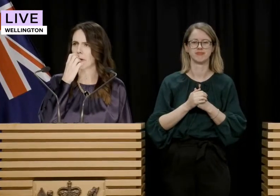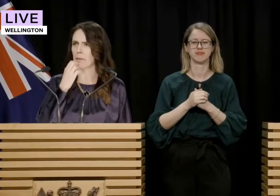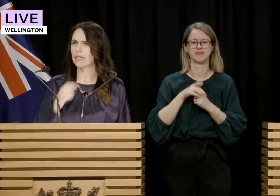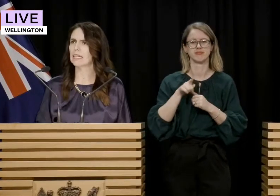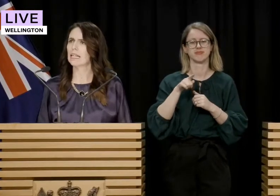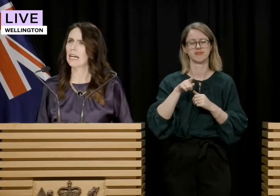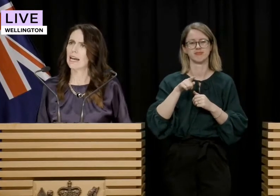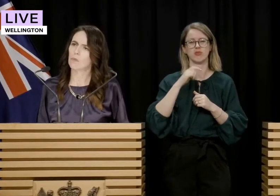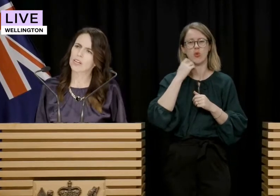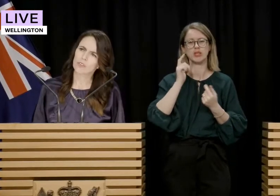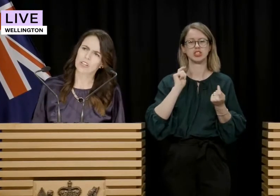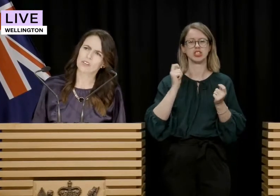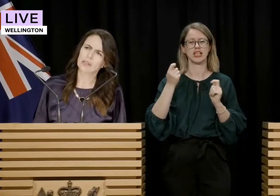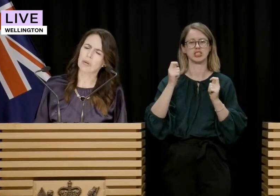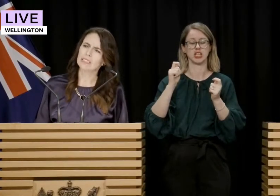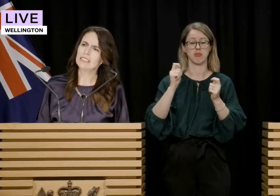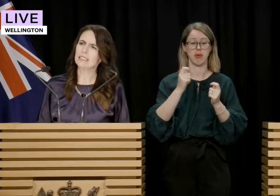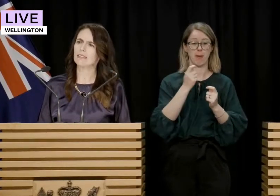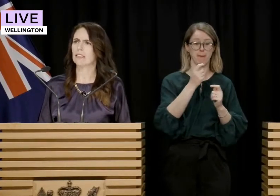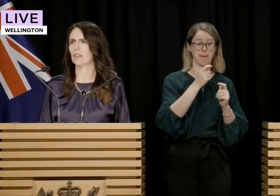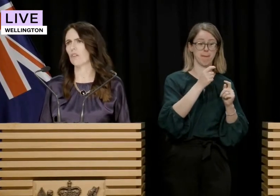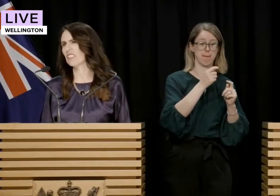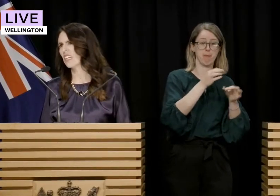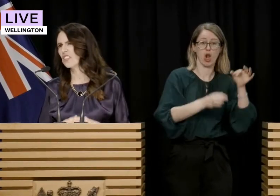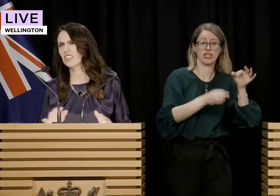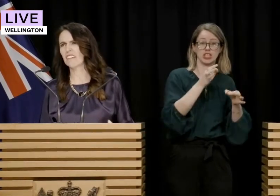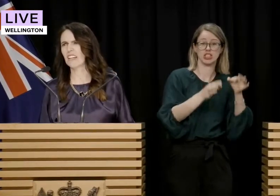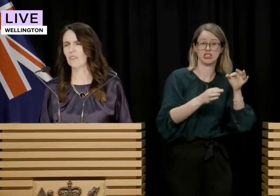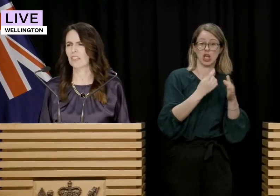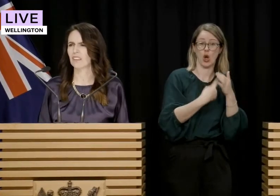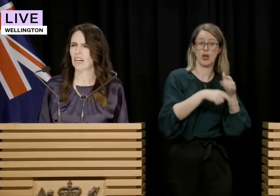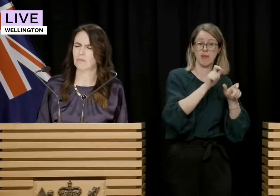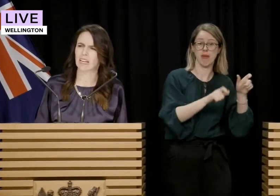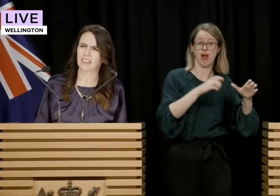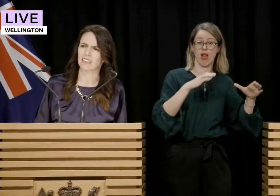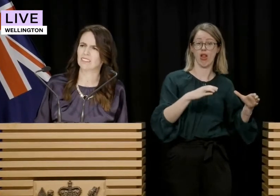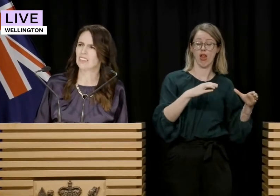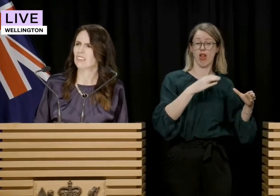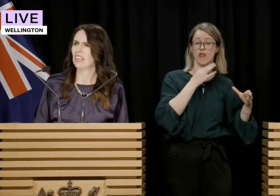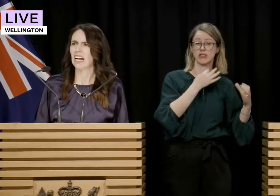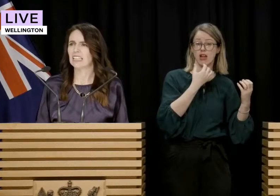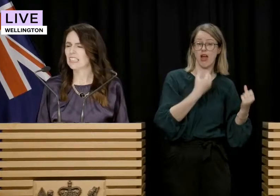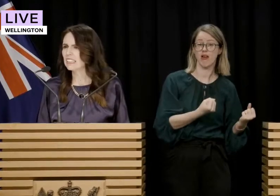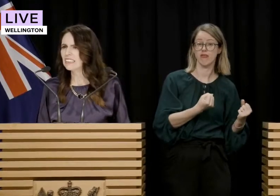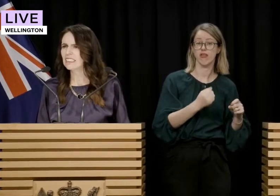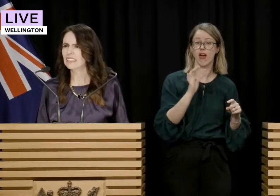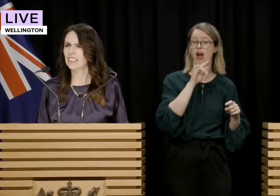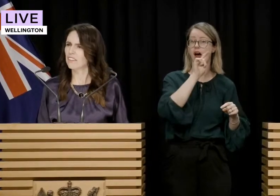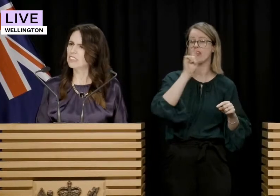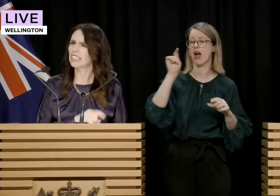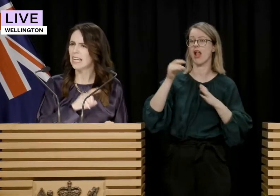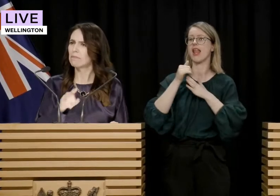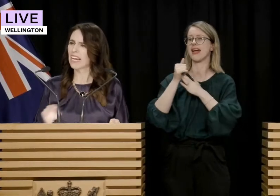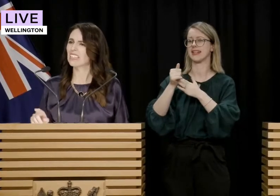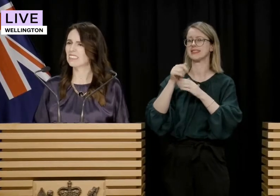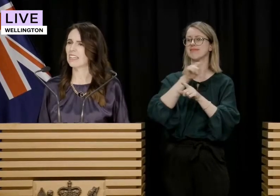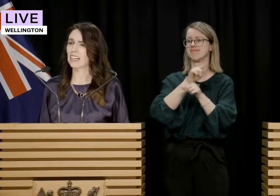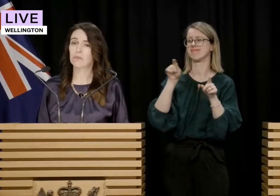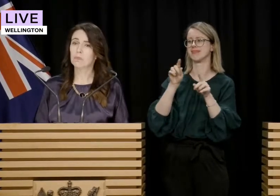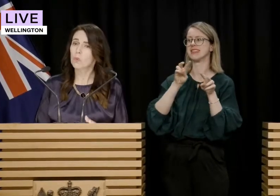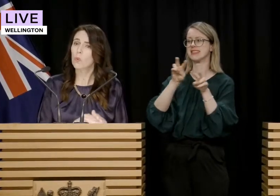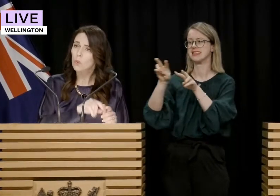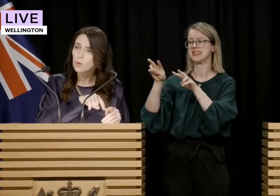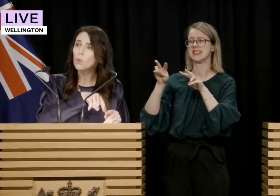dynamic environment, and we're not the only ones. In conversations I've had with other leaders, they've seen that